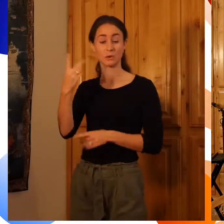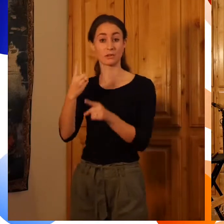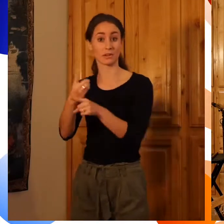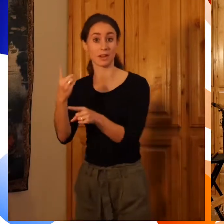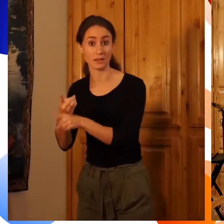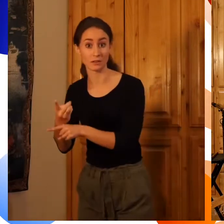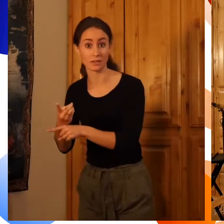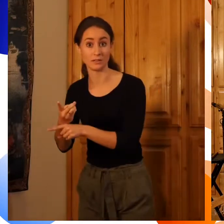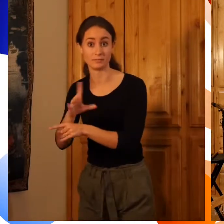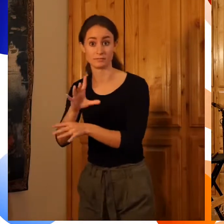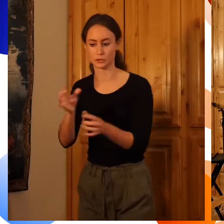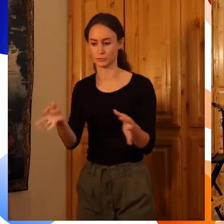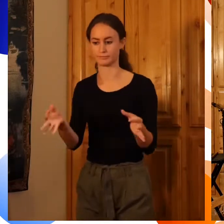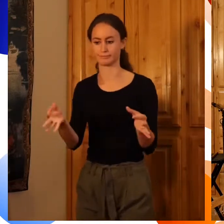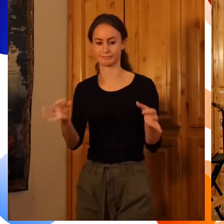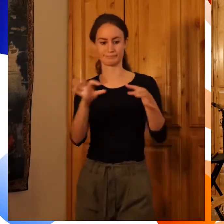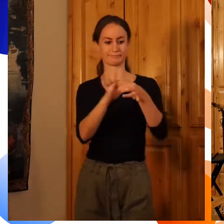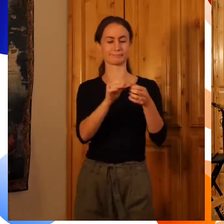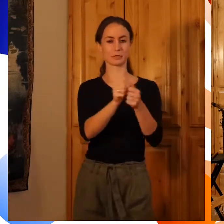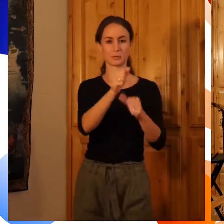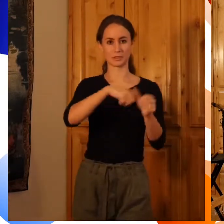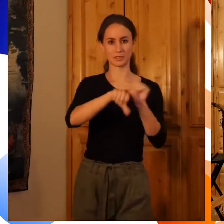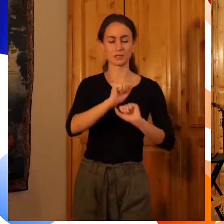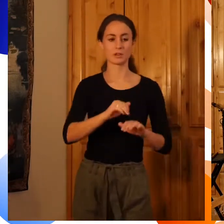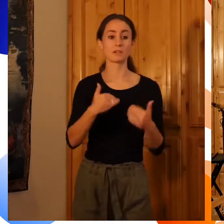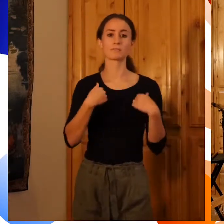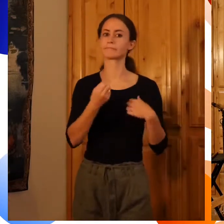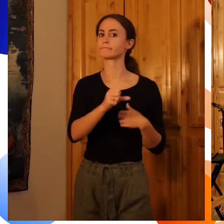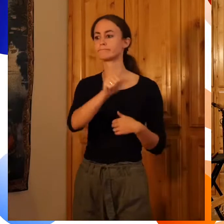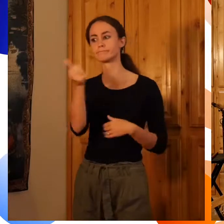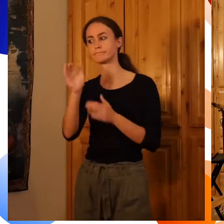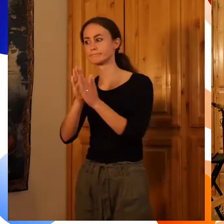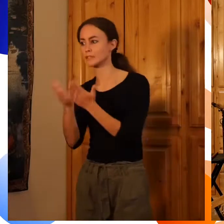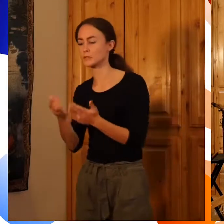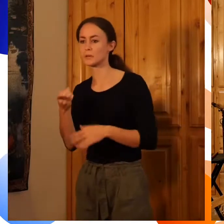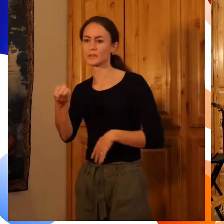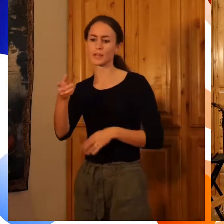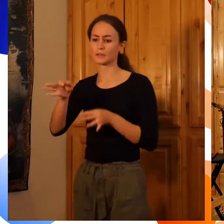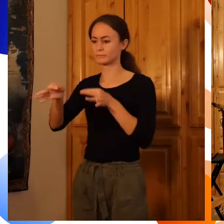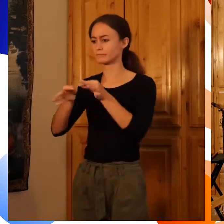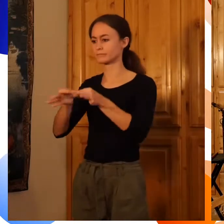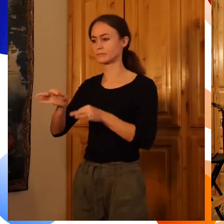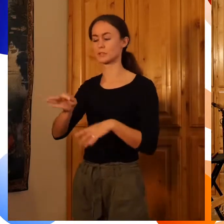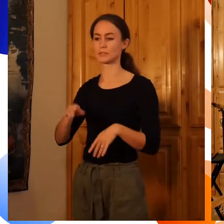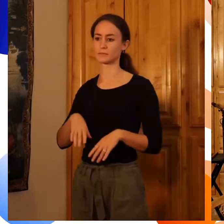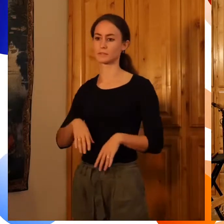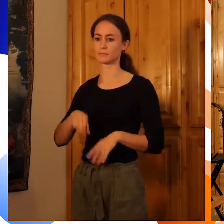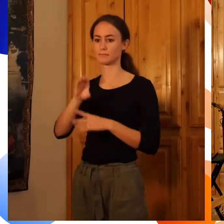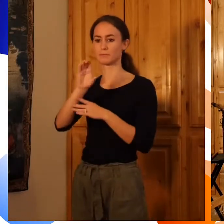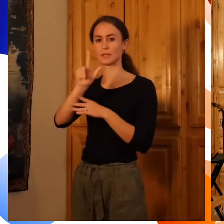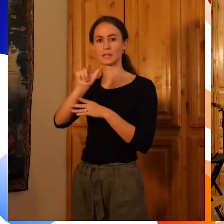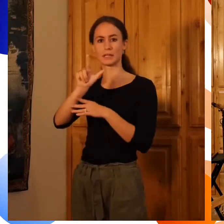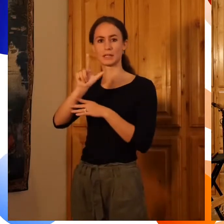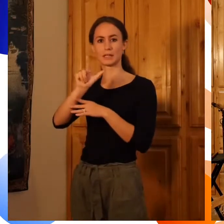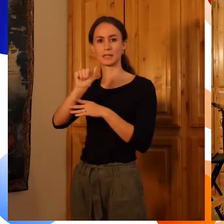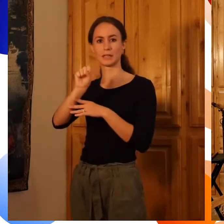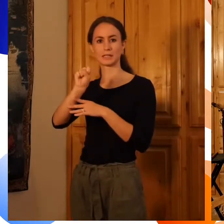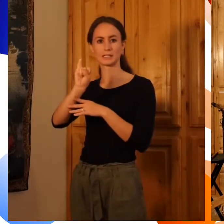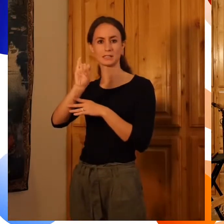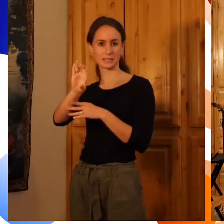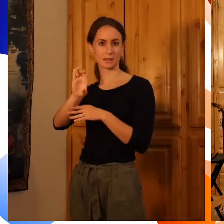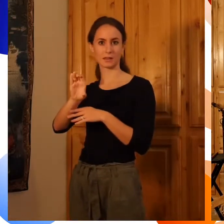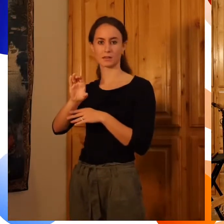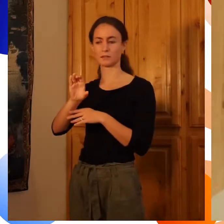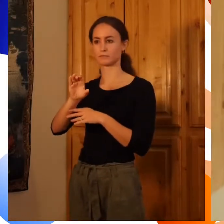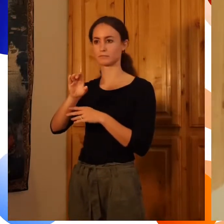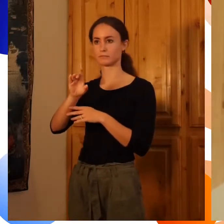also some other books there. There's a one about classical mythology and Norse beliefs and that sort of